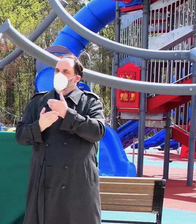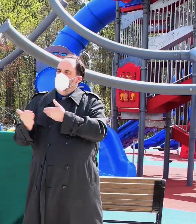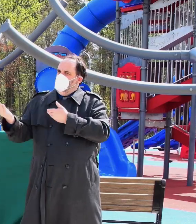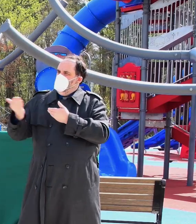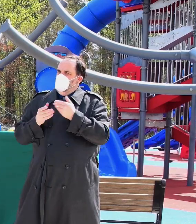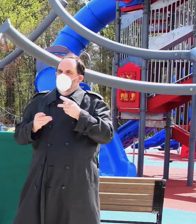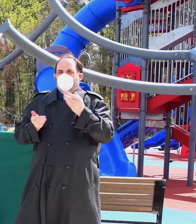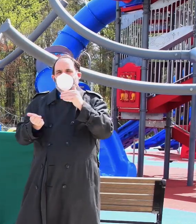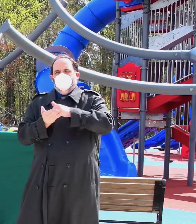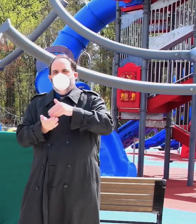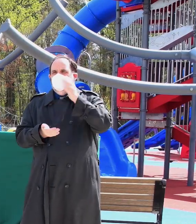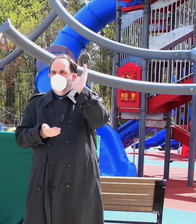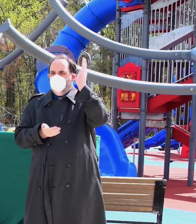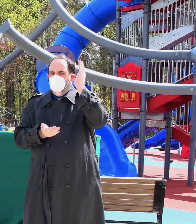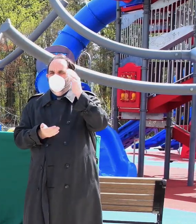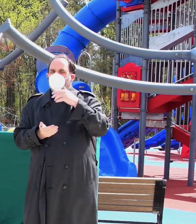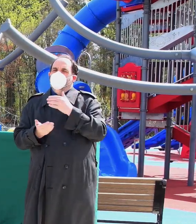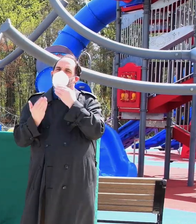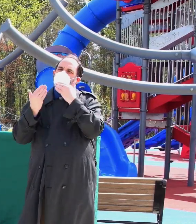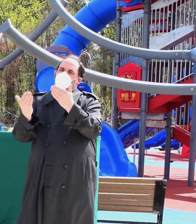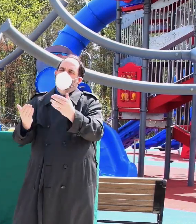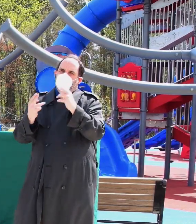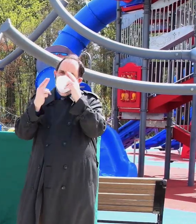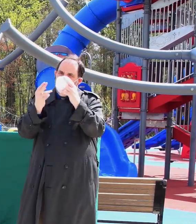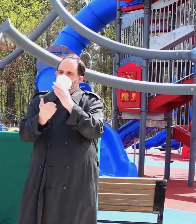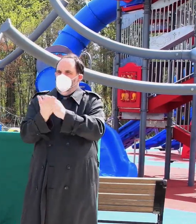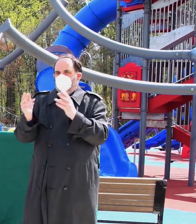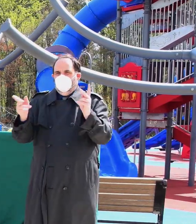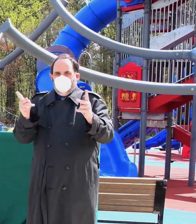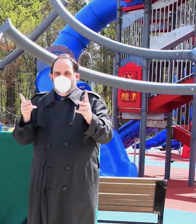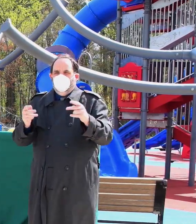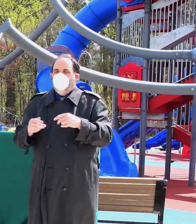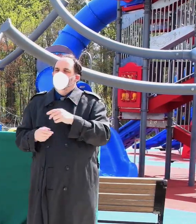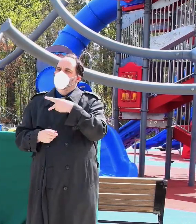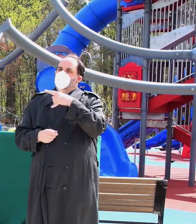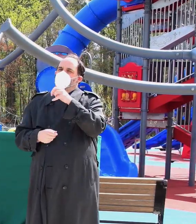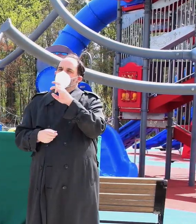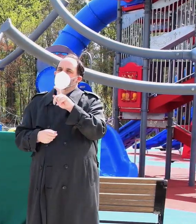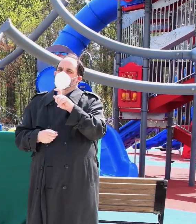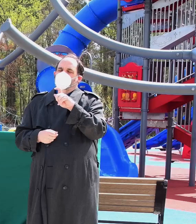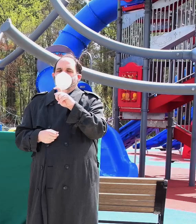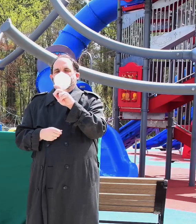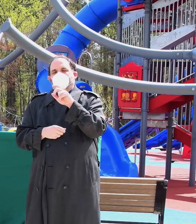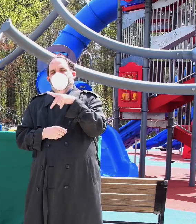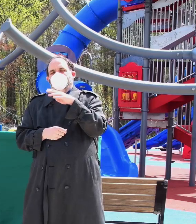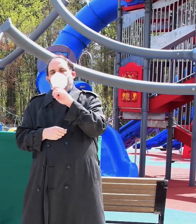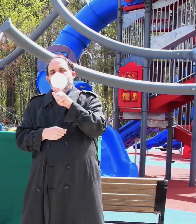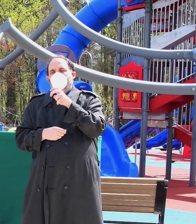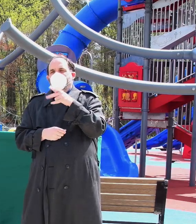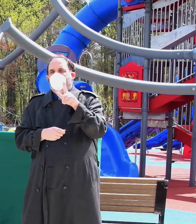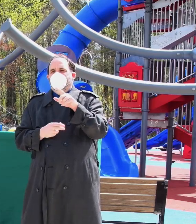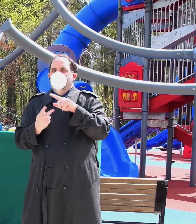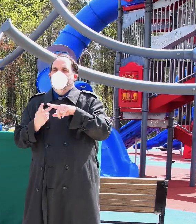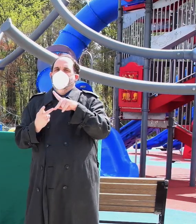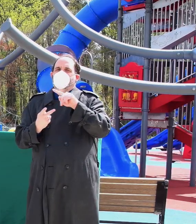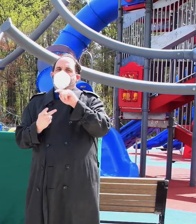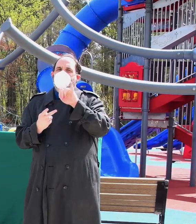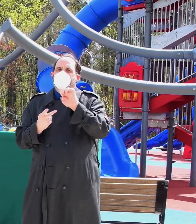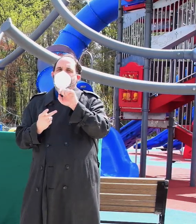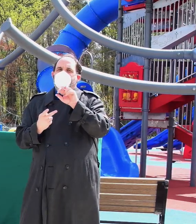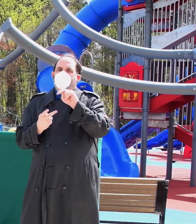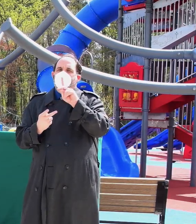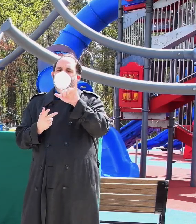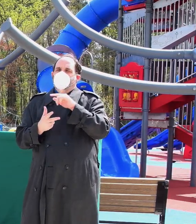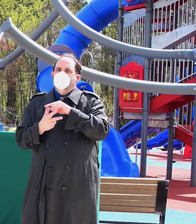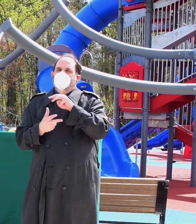few words, I want to thank and recognize a few individuals. Patrick Boxall, Katie Grandy, and Melissa